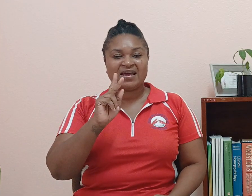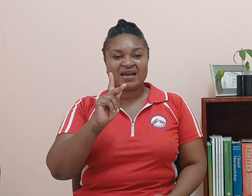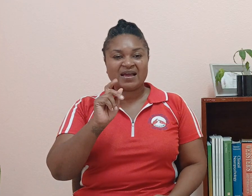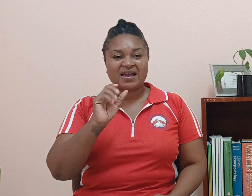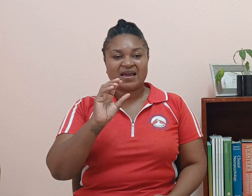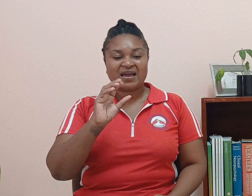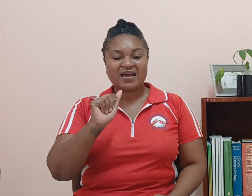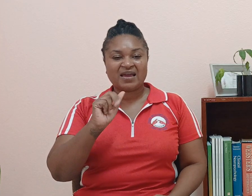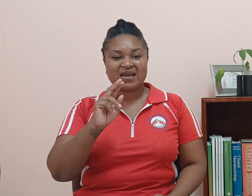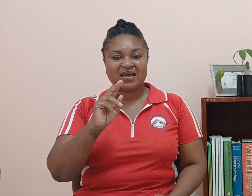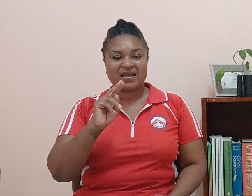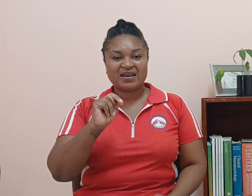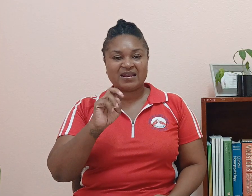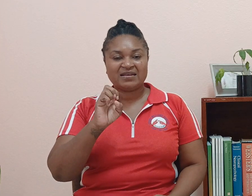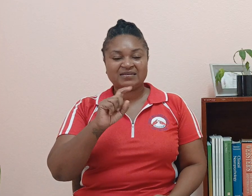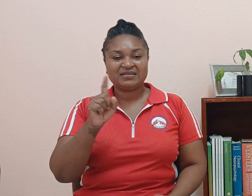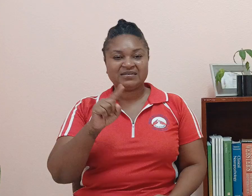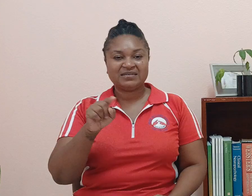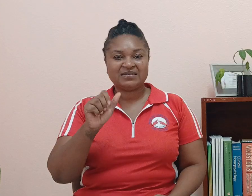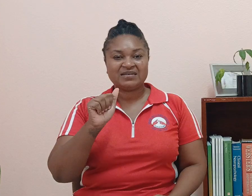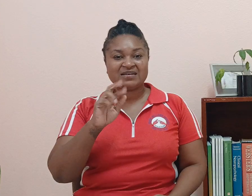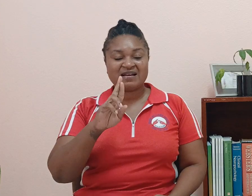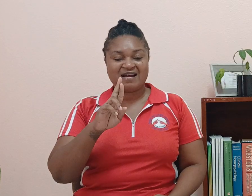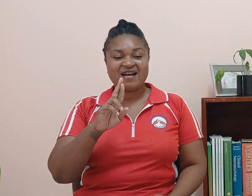Can you spell Nebuchadnezzar?